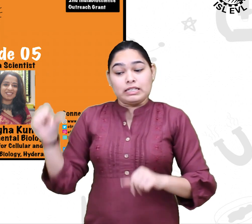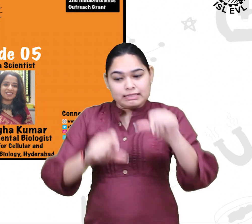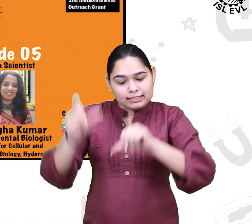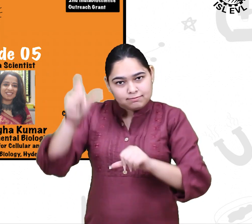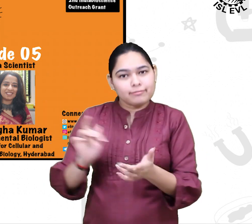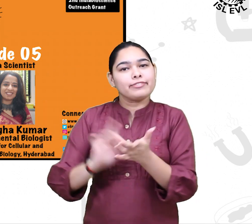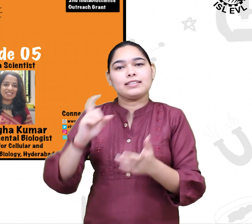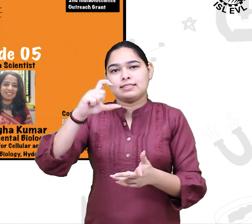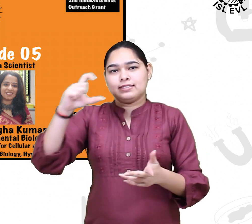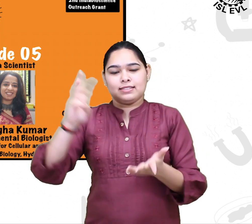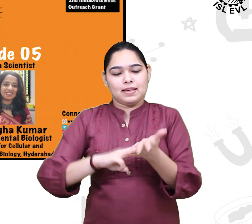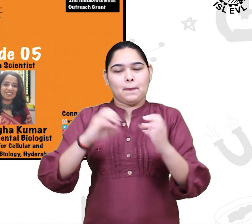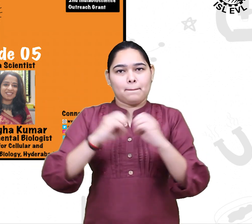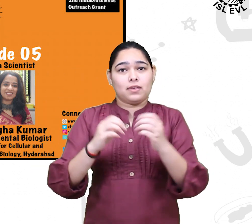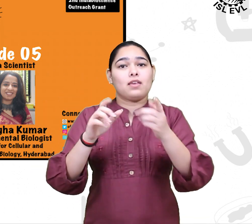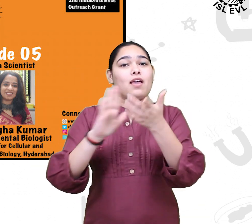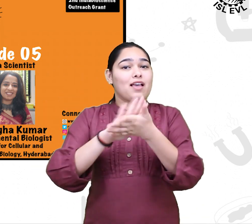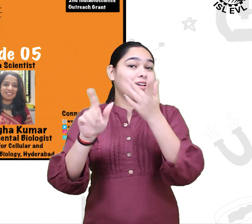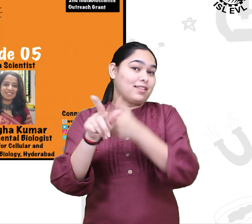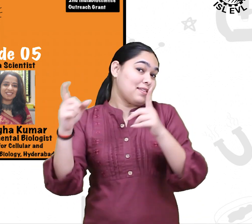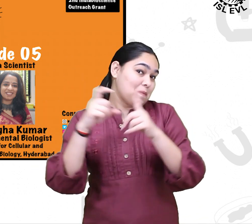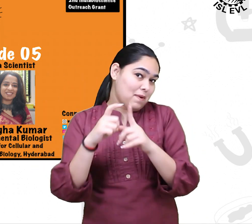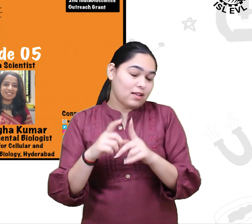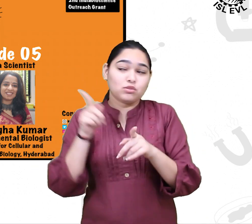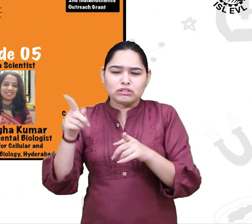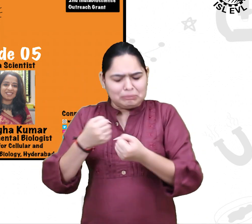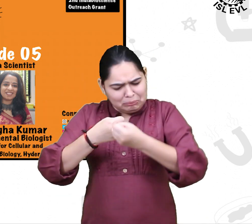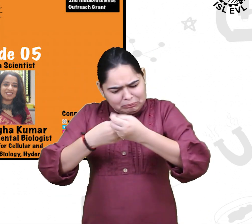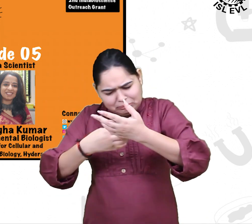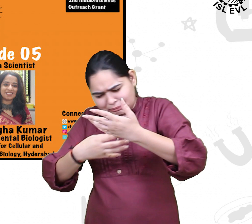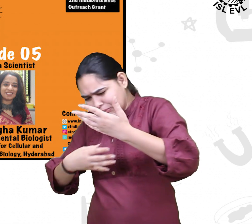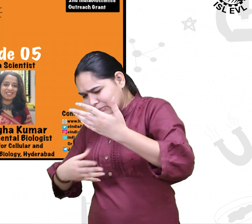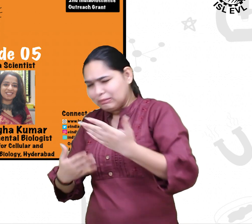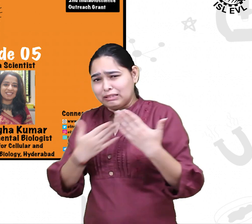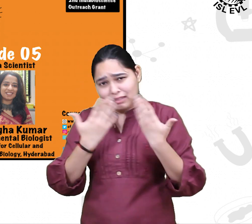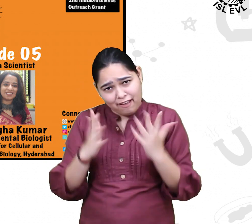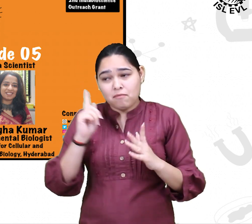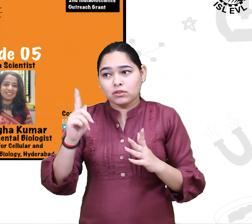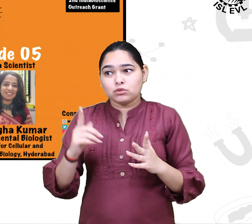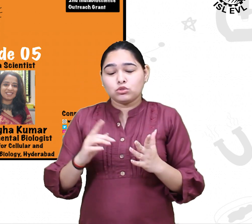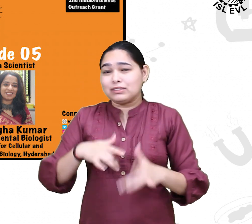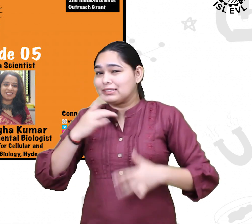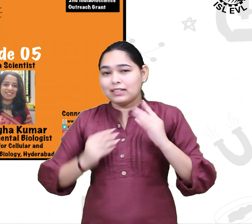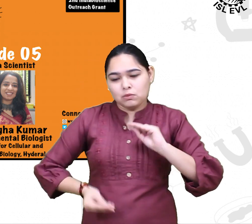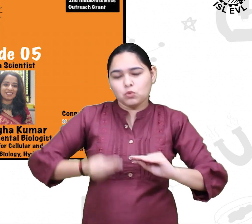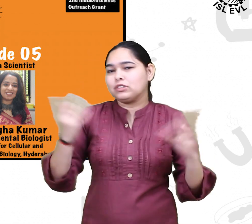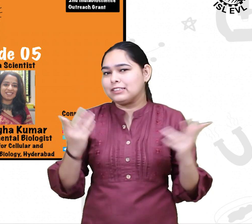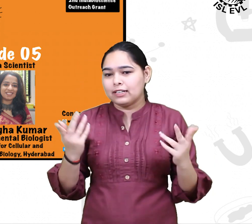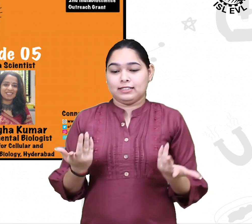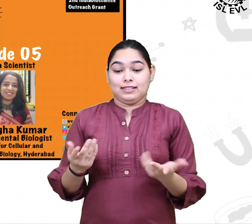a senior scientist at CCMB Hyderabad. Among many other exciting things, she studies about how